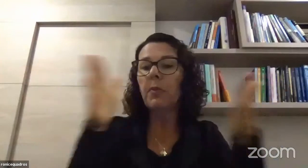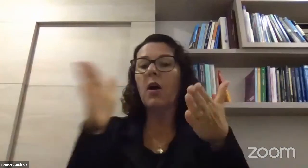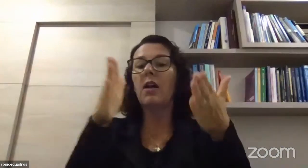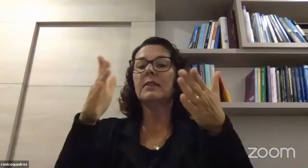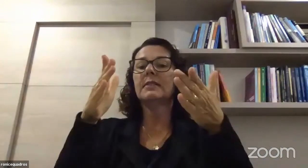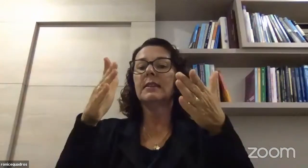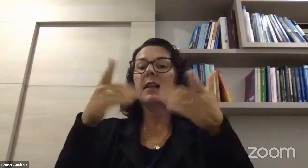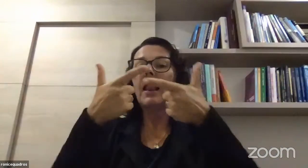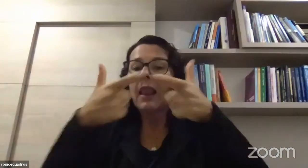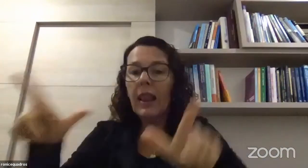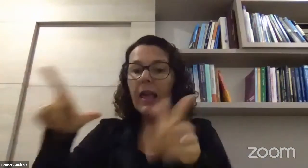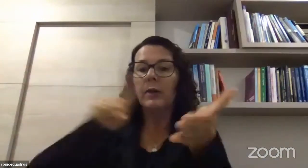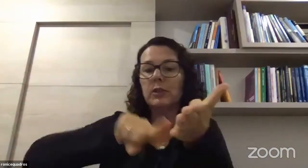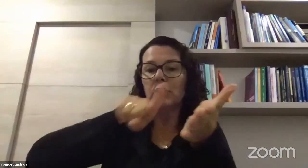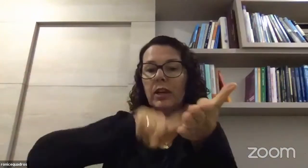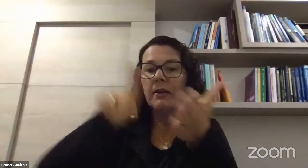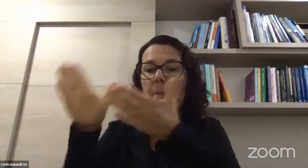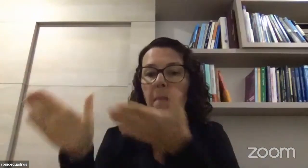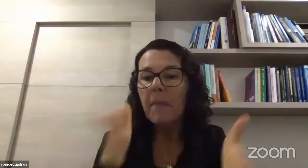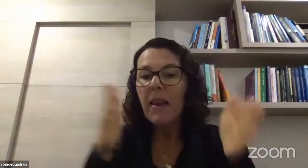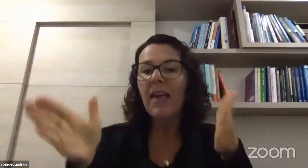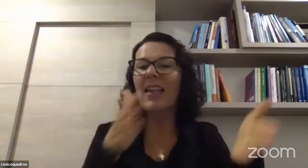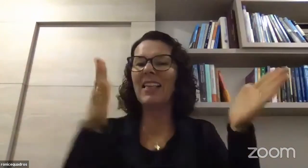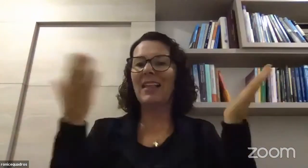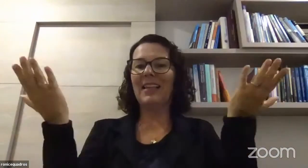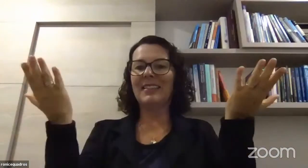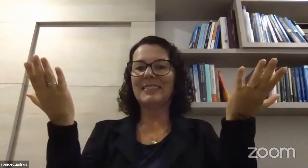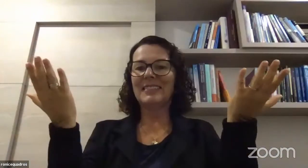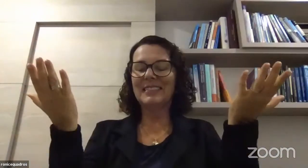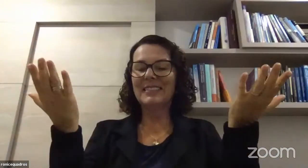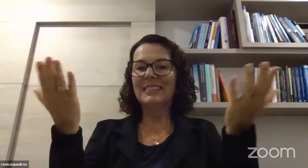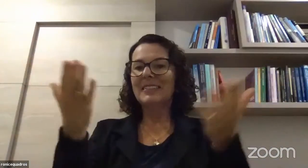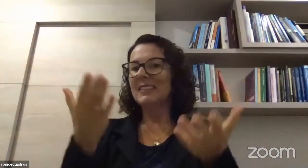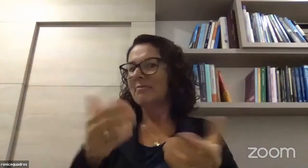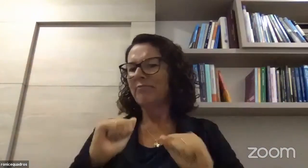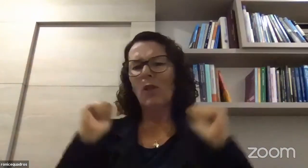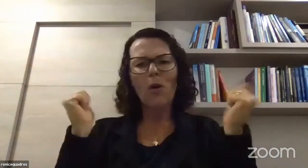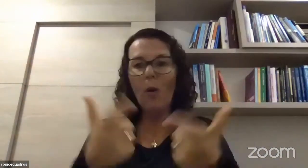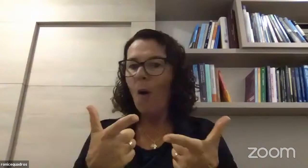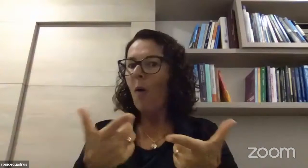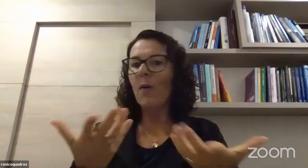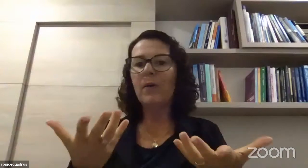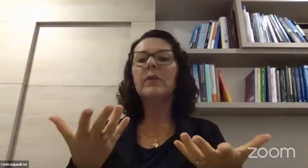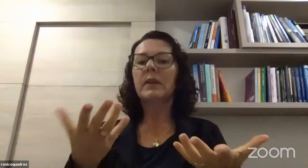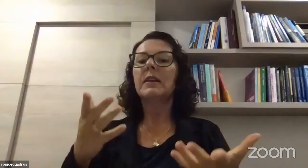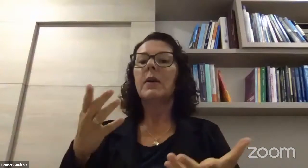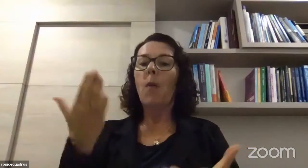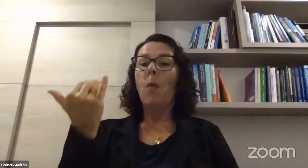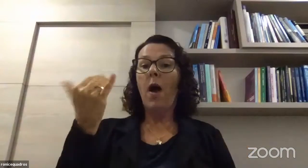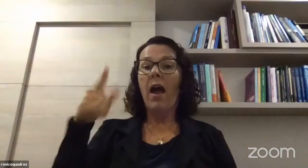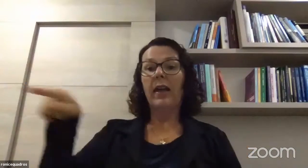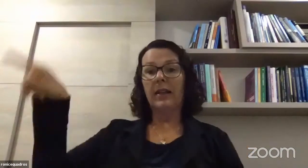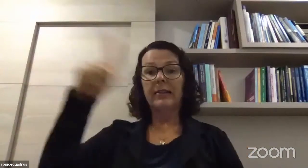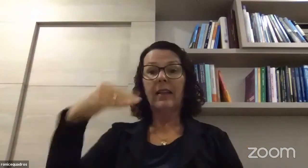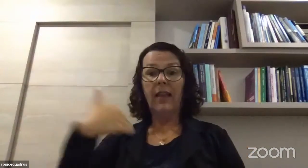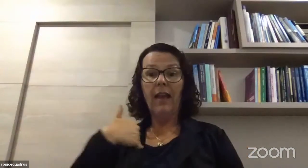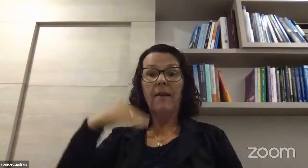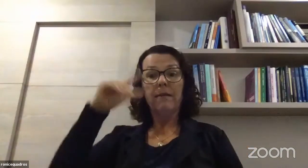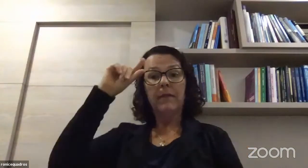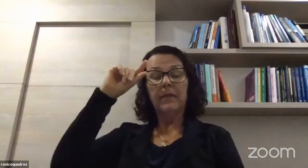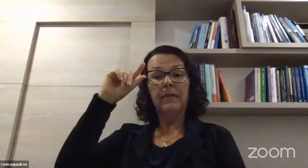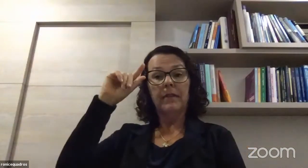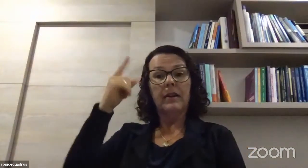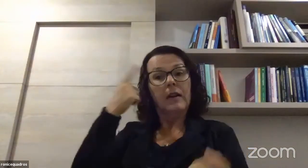can have more discussions on language planning and language research and